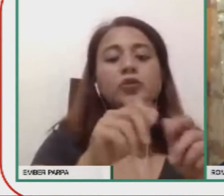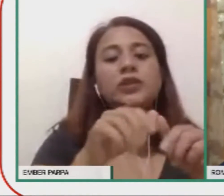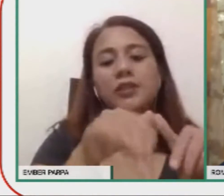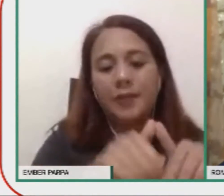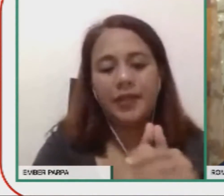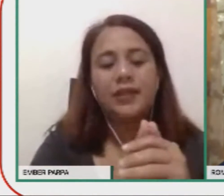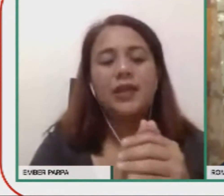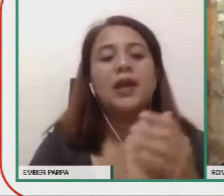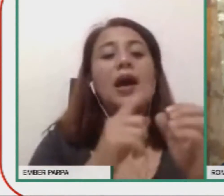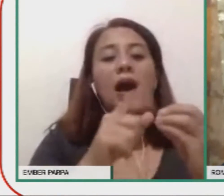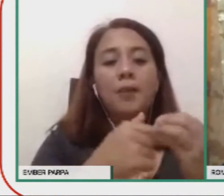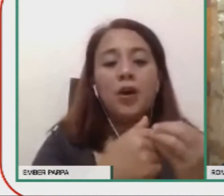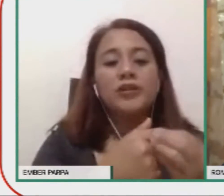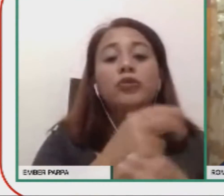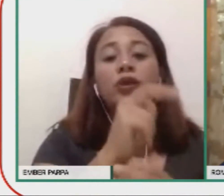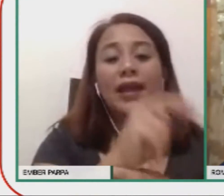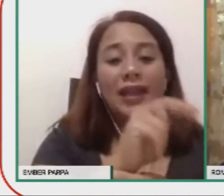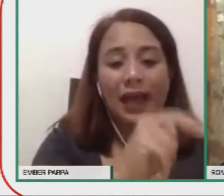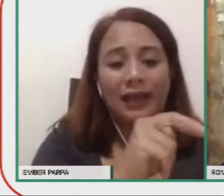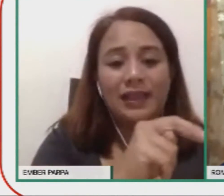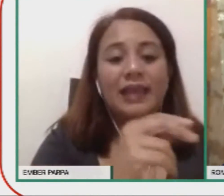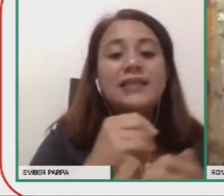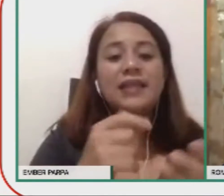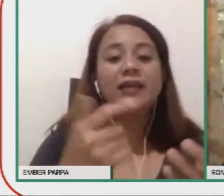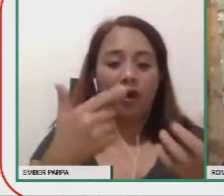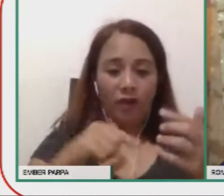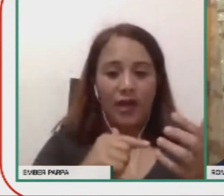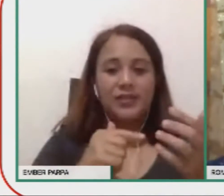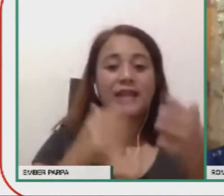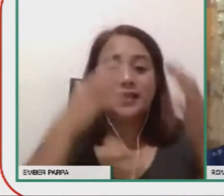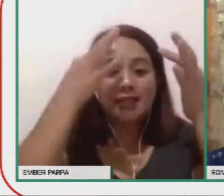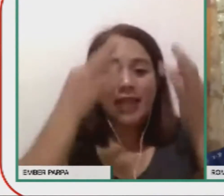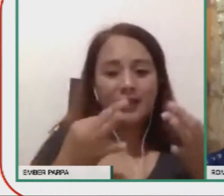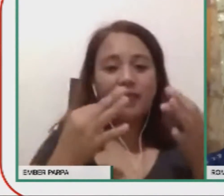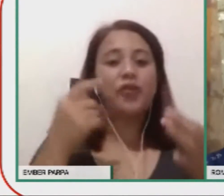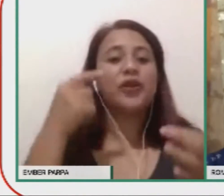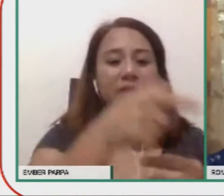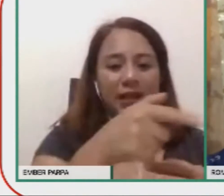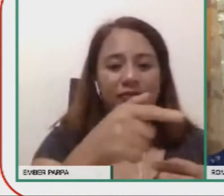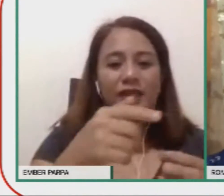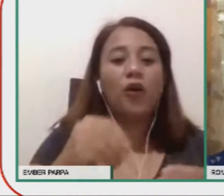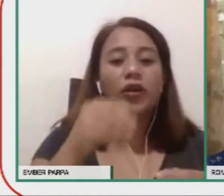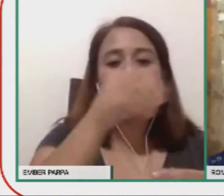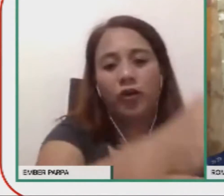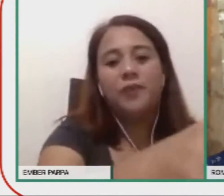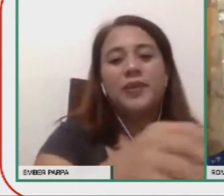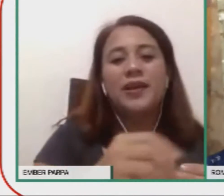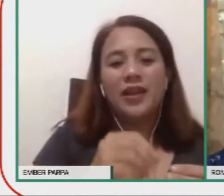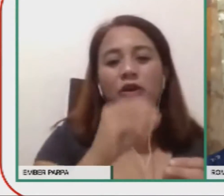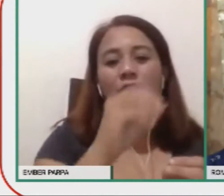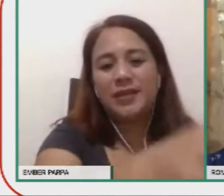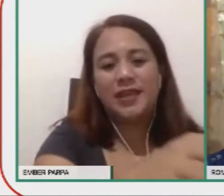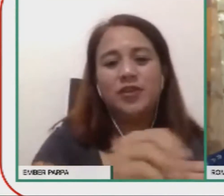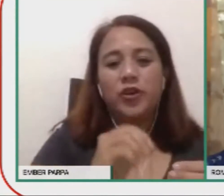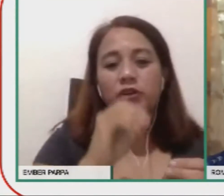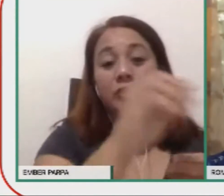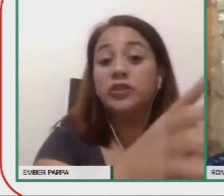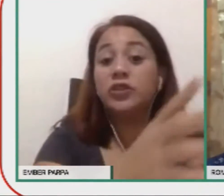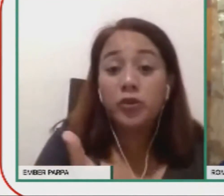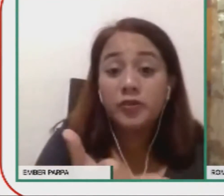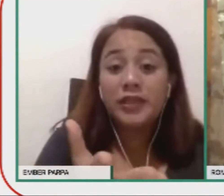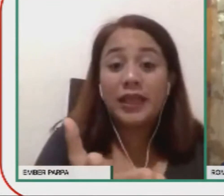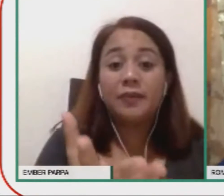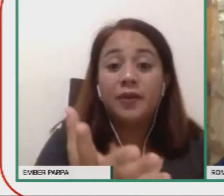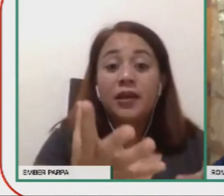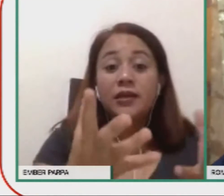persons with disability about anong kailangan nila instead of us deciding for themselves na, ito para sa inyo, ito para sa. So